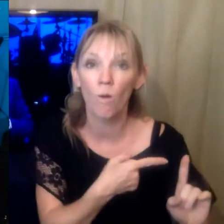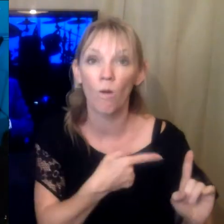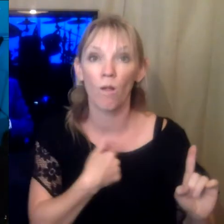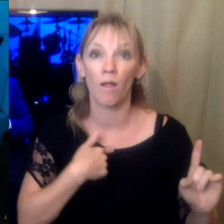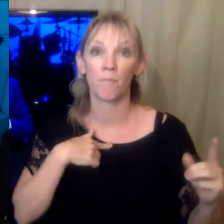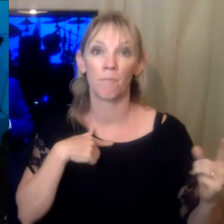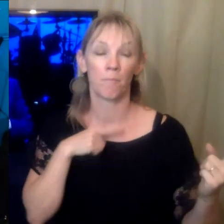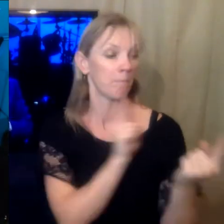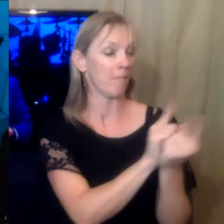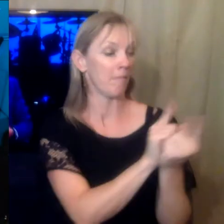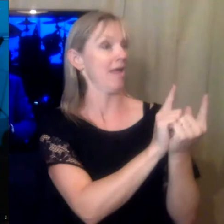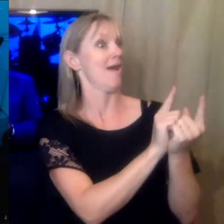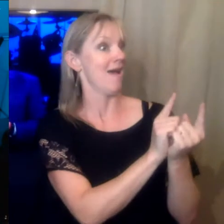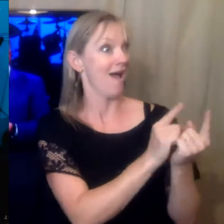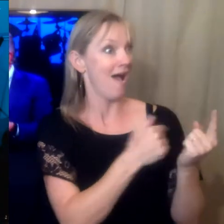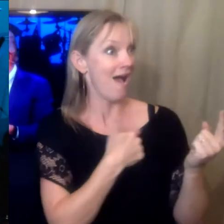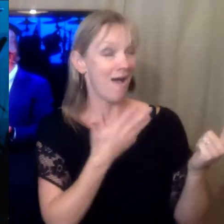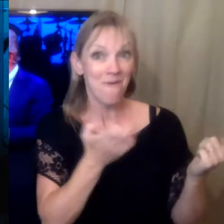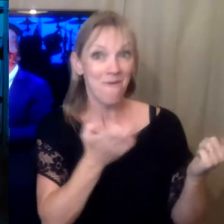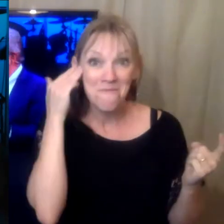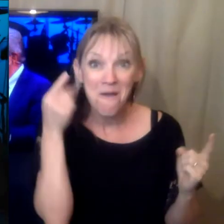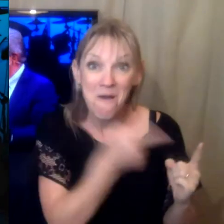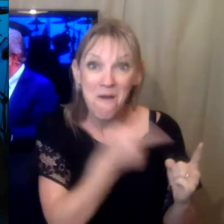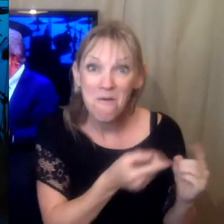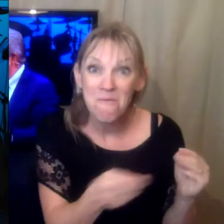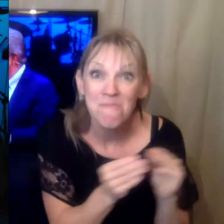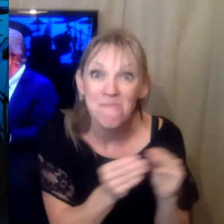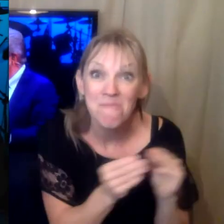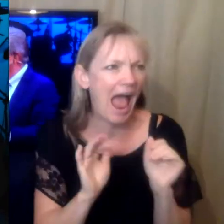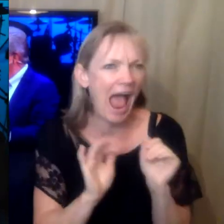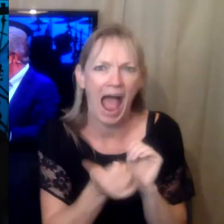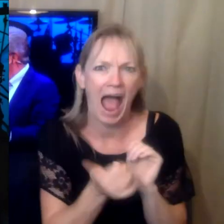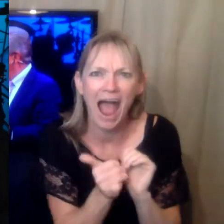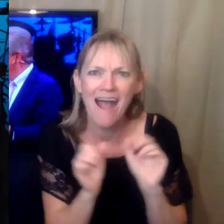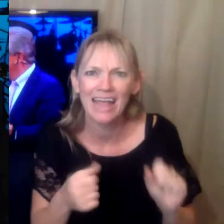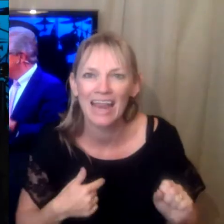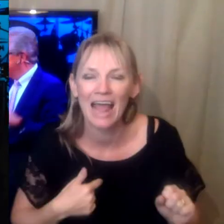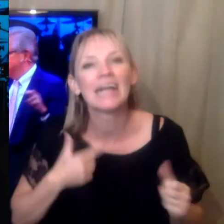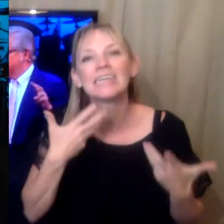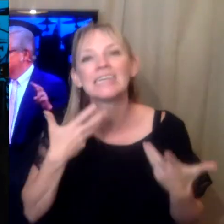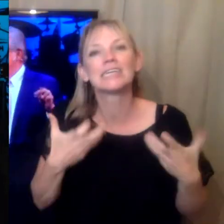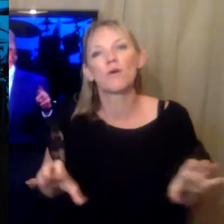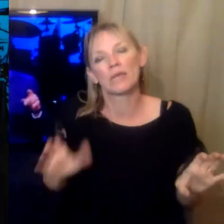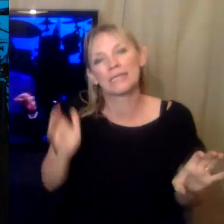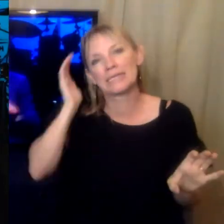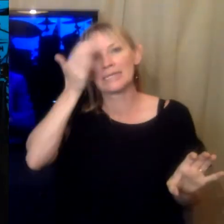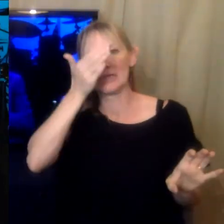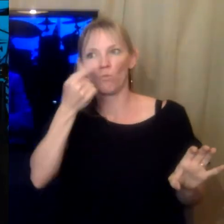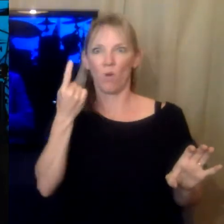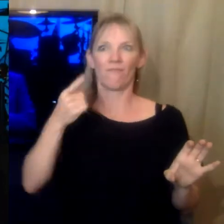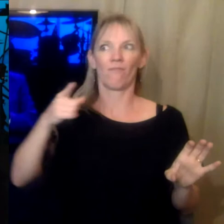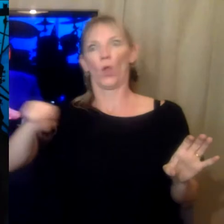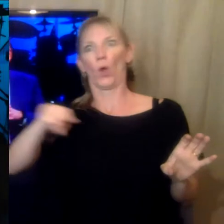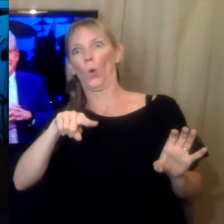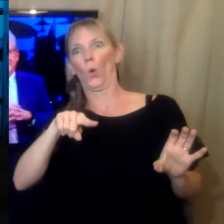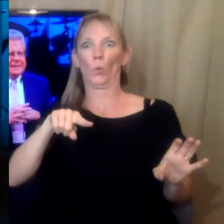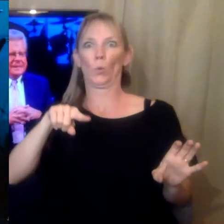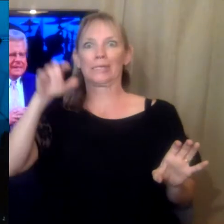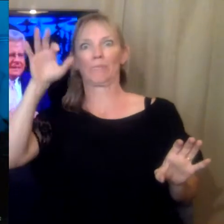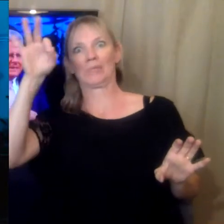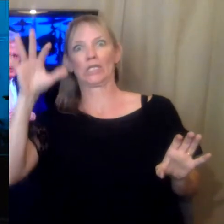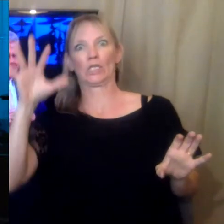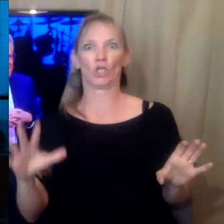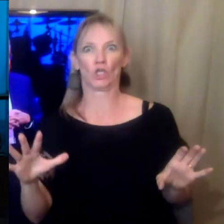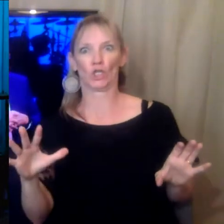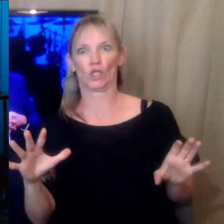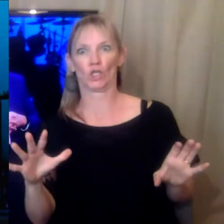her, part of me said, "Oh God, I want to get to know her better. How can I do that?" I mean, I didn't want to come across as one of those ministers.